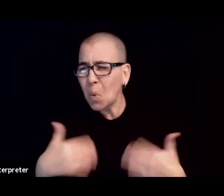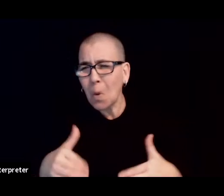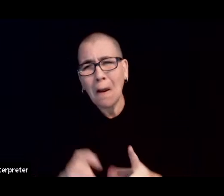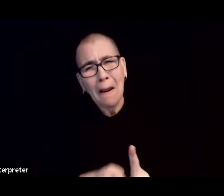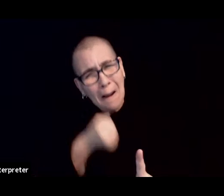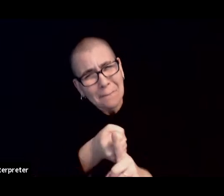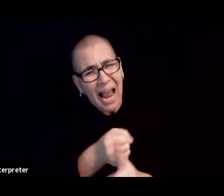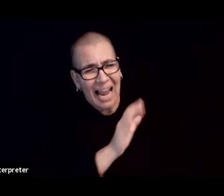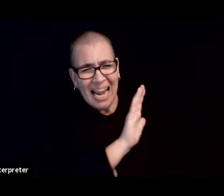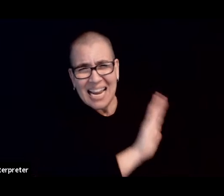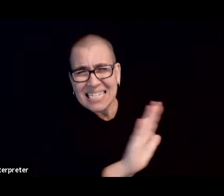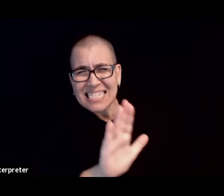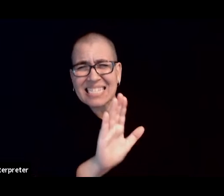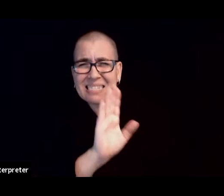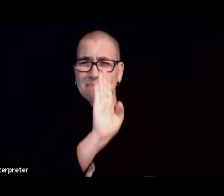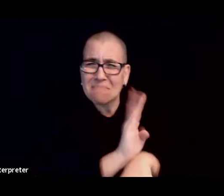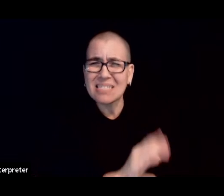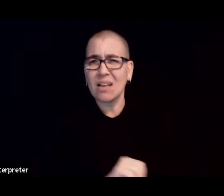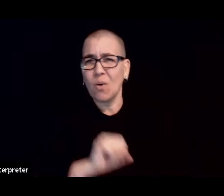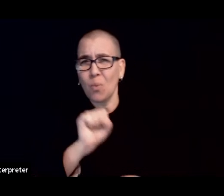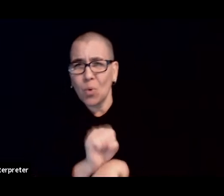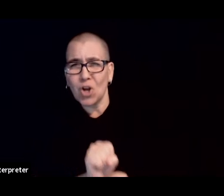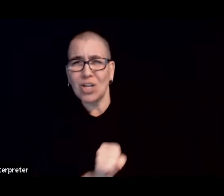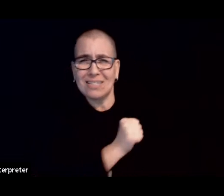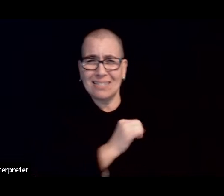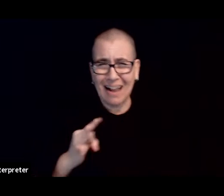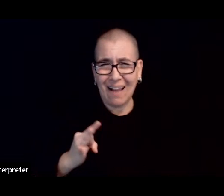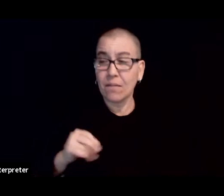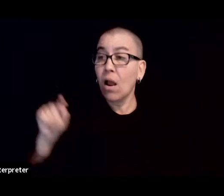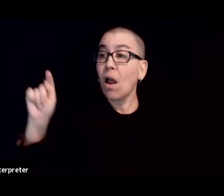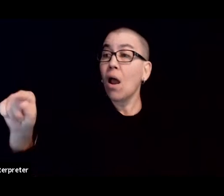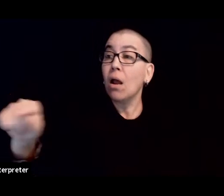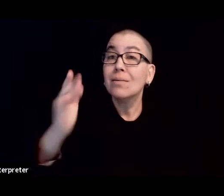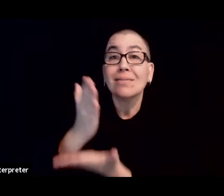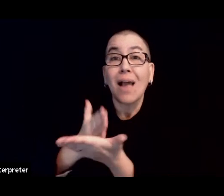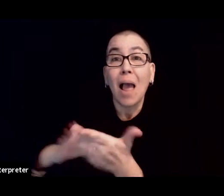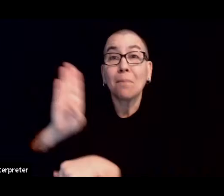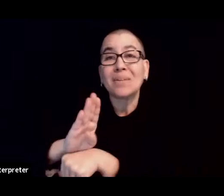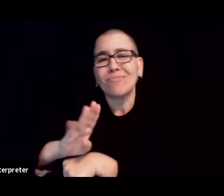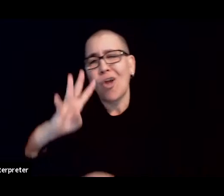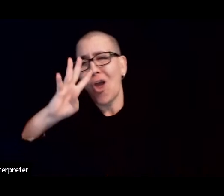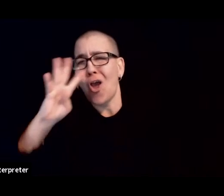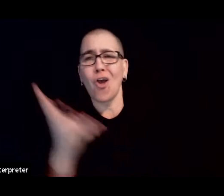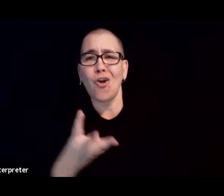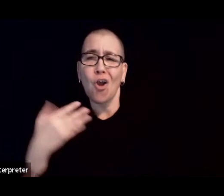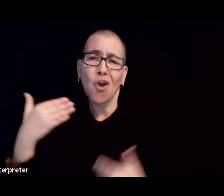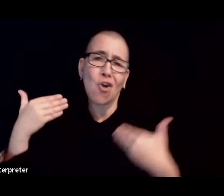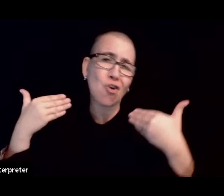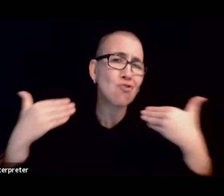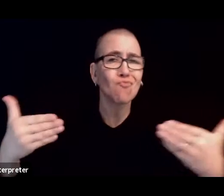against what we continue to believe is a well-established risk